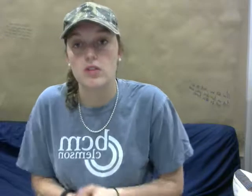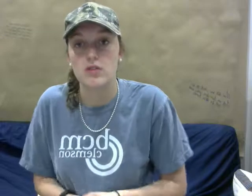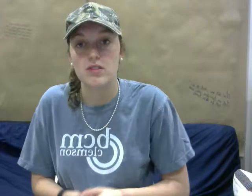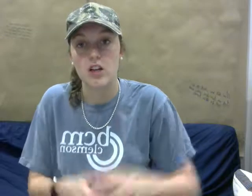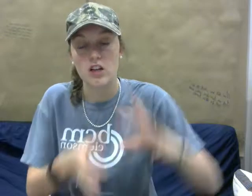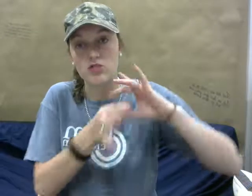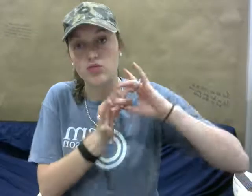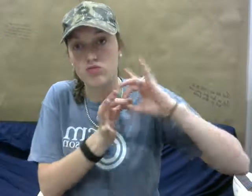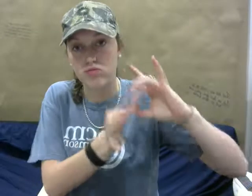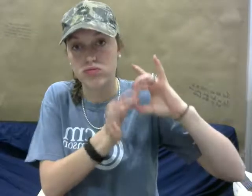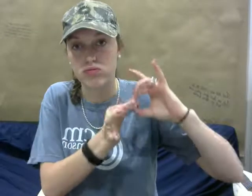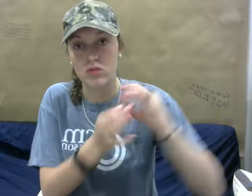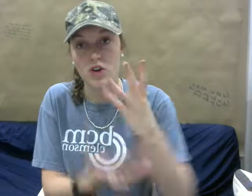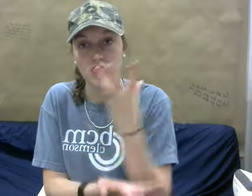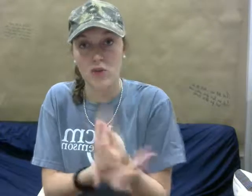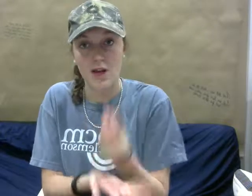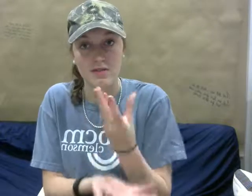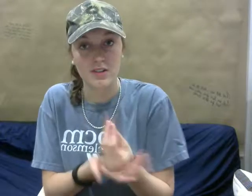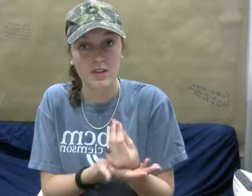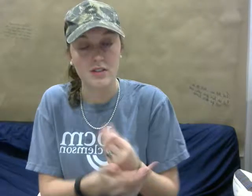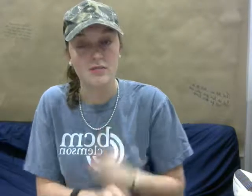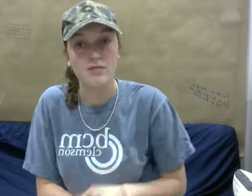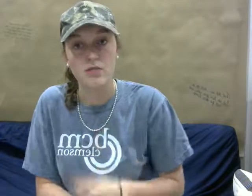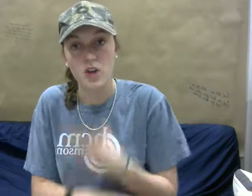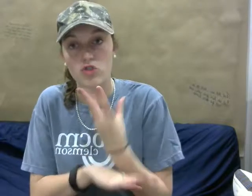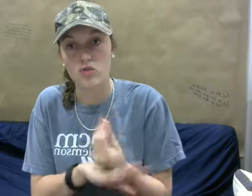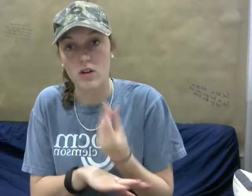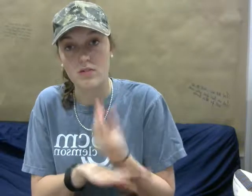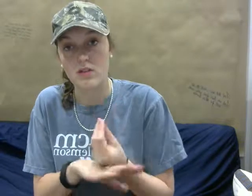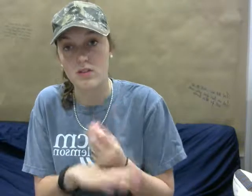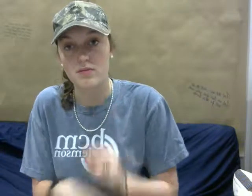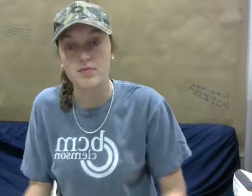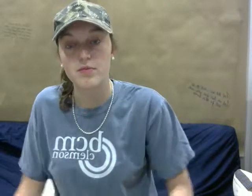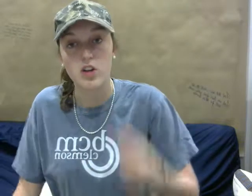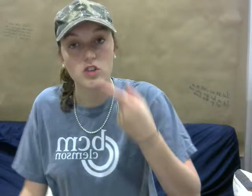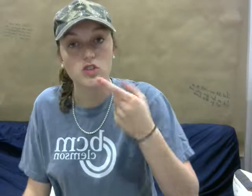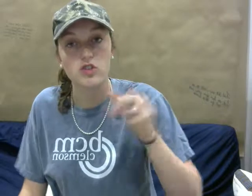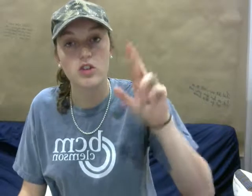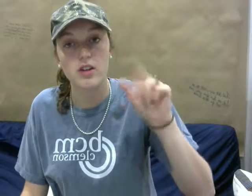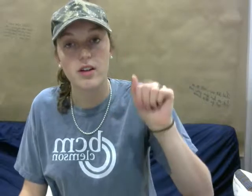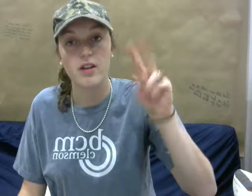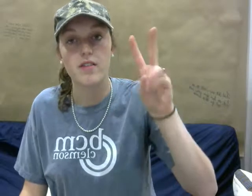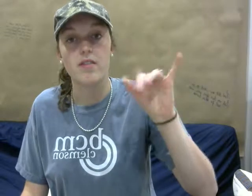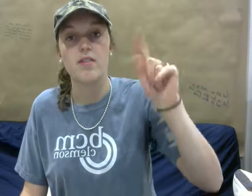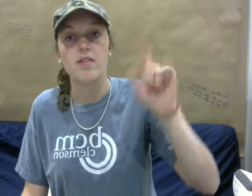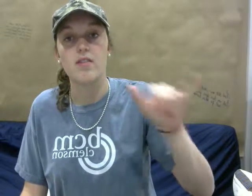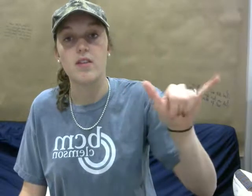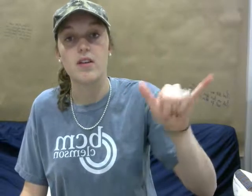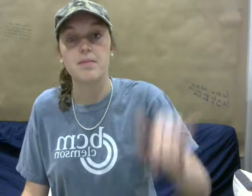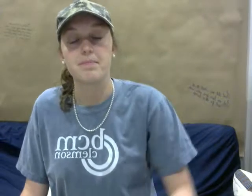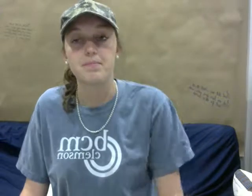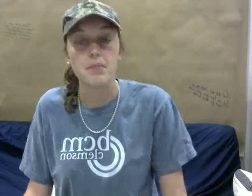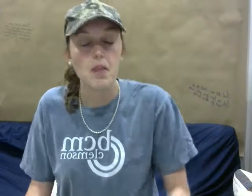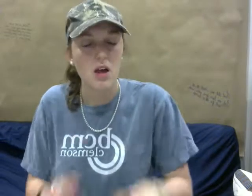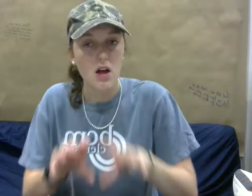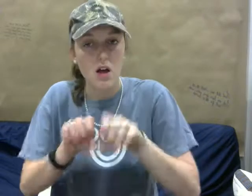influence. Closest to the sun is a group of our terrestrial planets with solid rocky surfaces: Mercury,